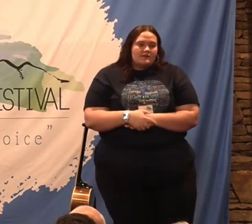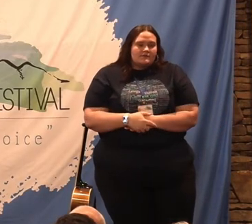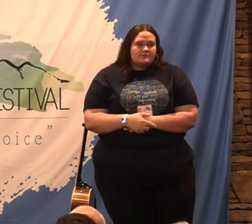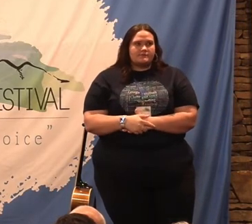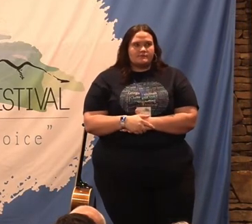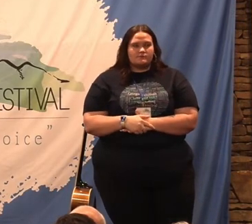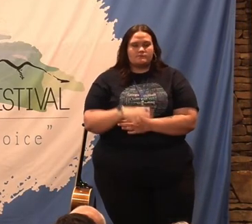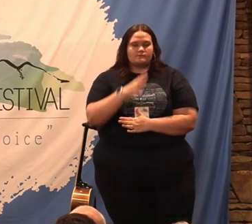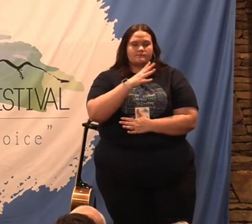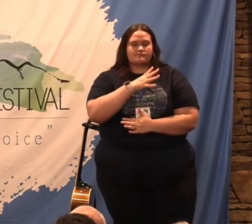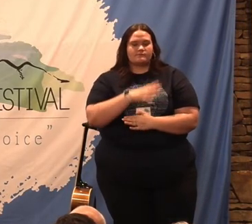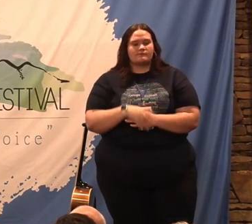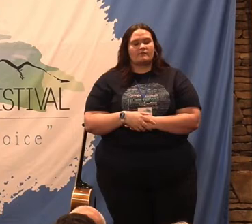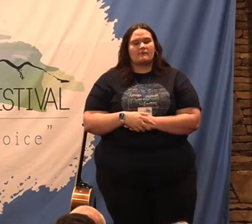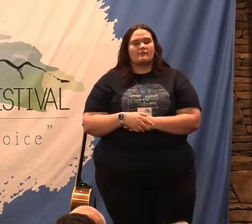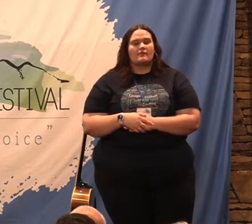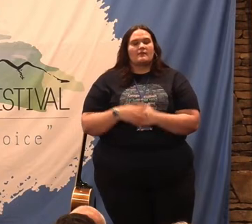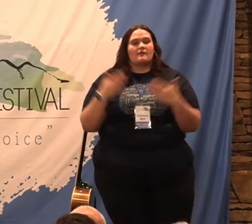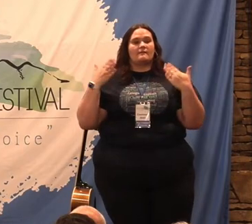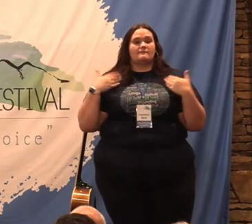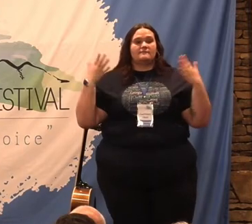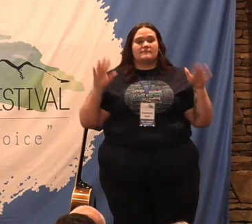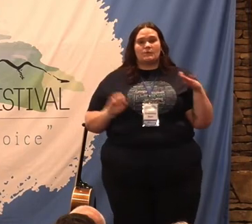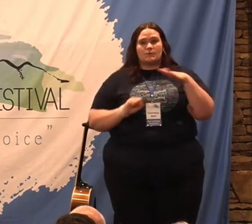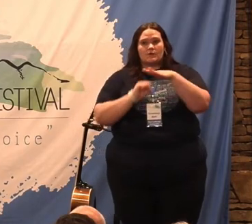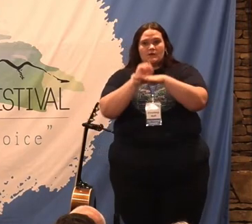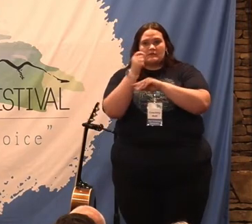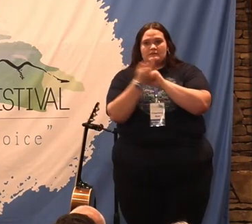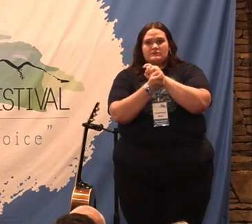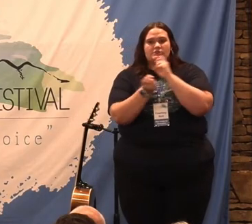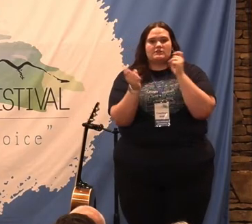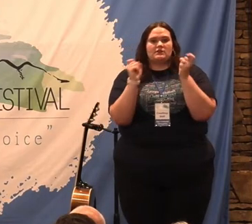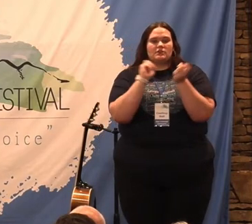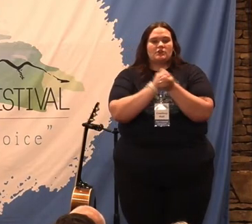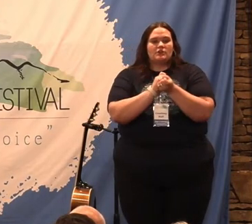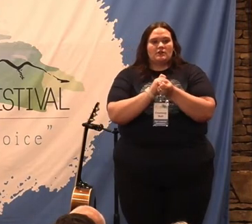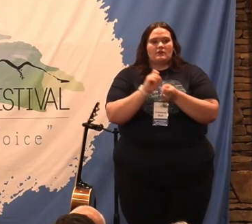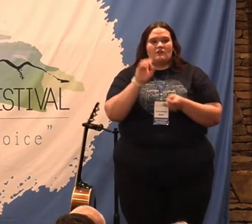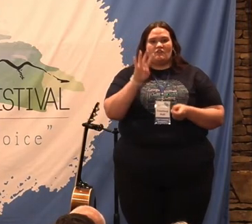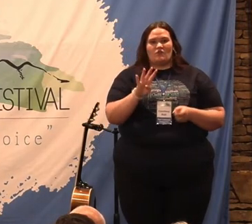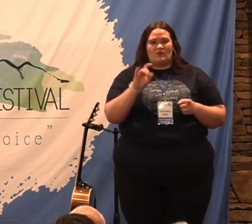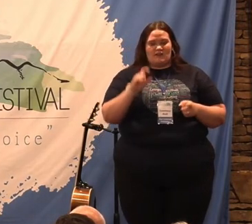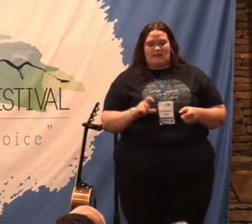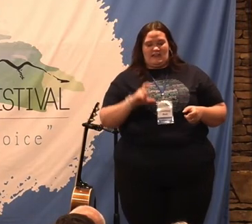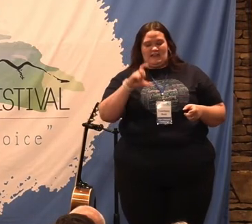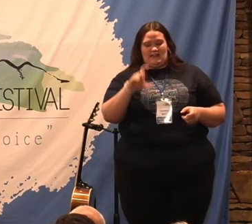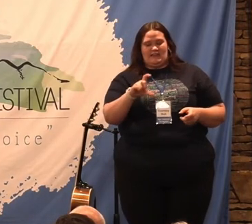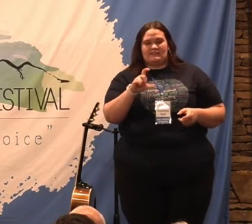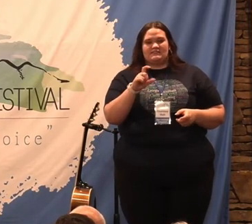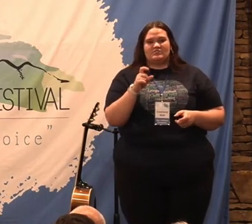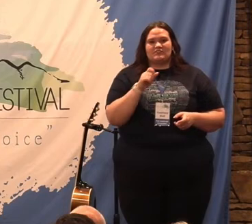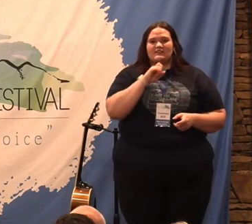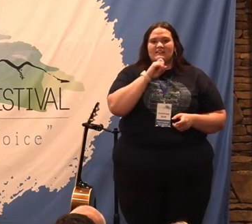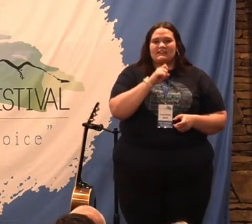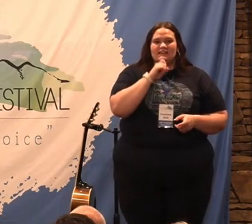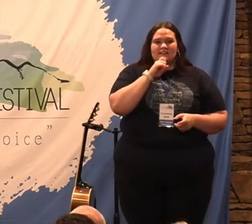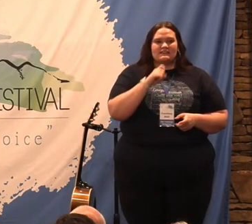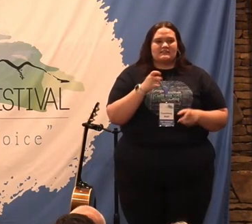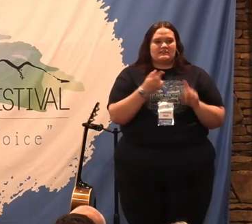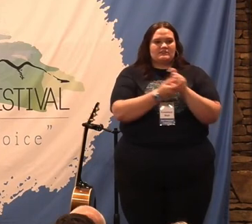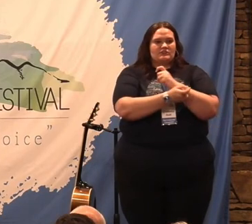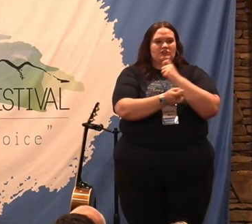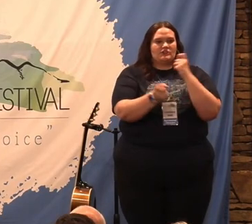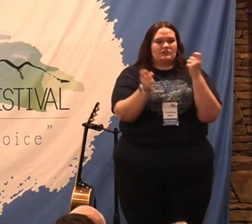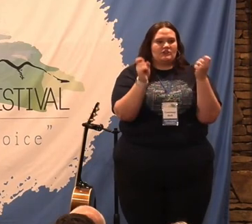the fairy groundhog turned the 4-inch glass high heels into Converse